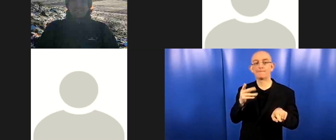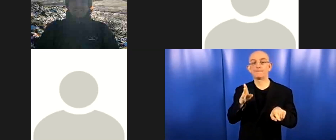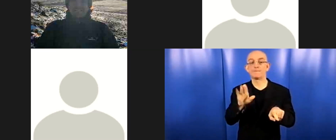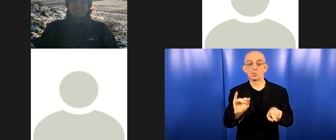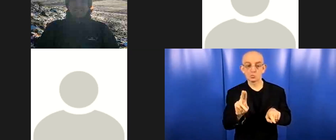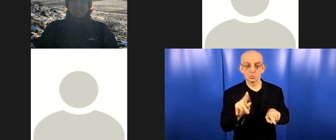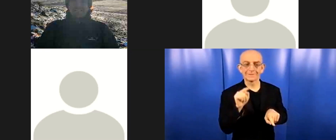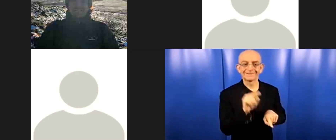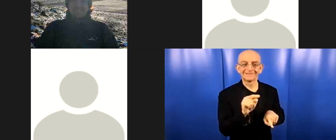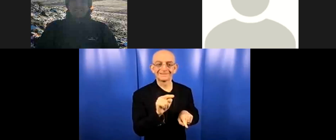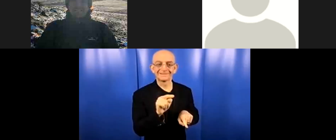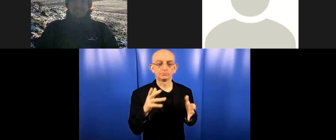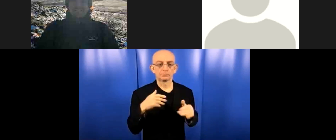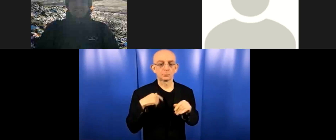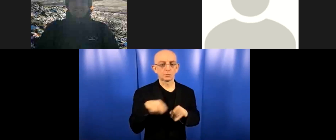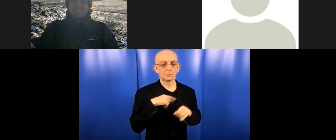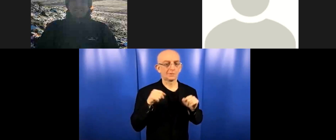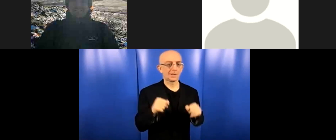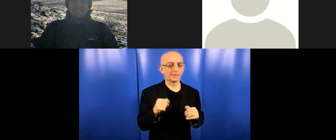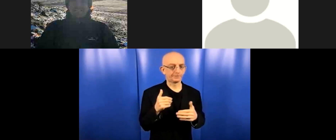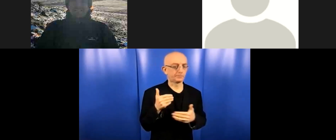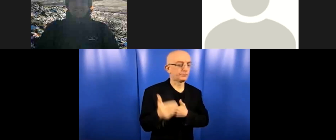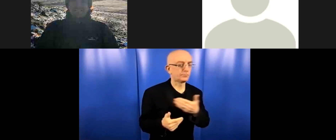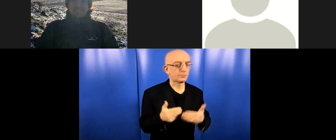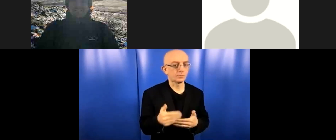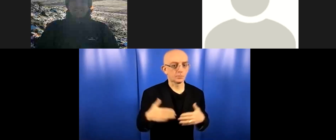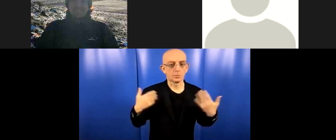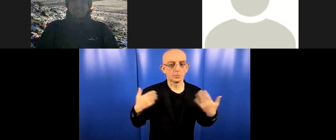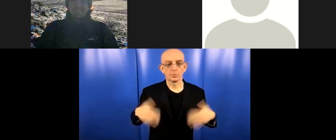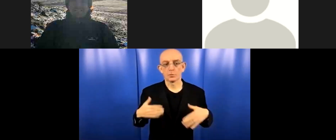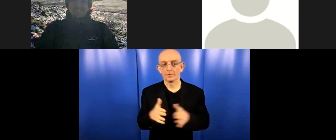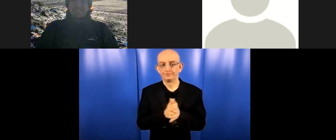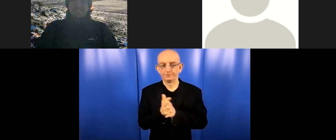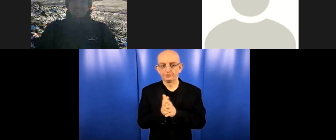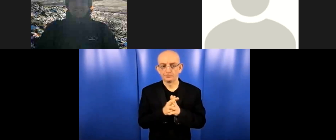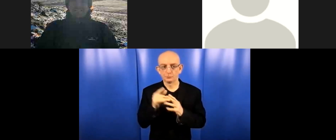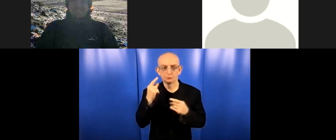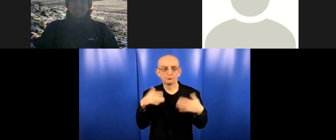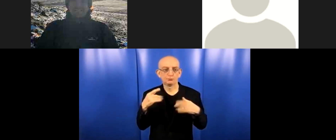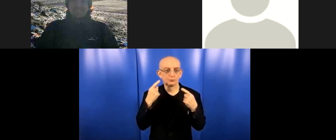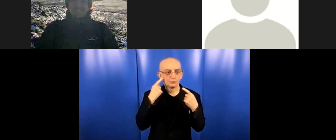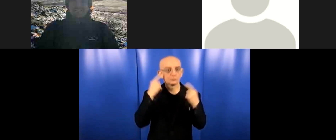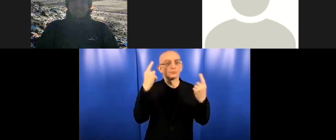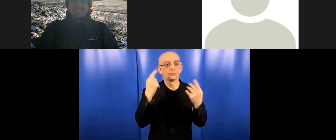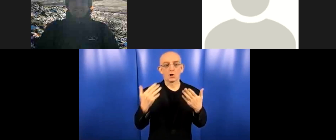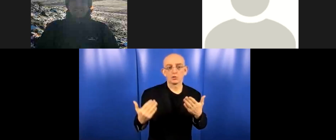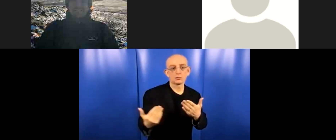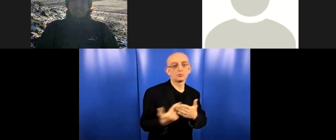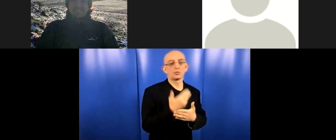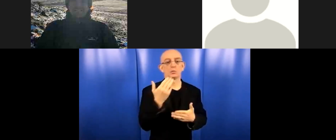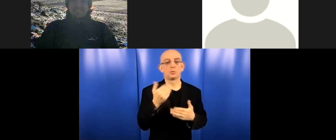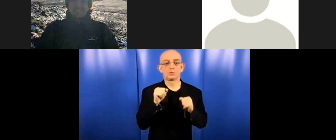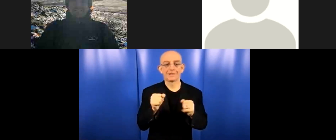possibly one of the innovative solutions that has come out, and again, a non-state actor, but working